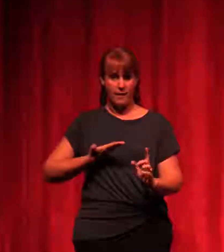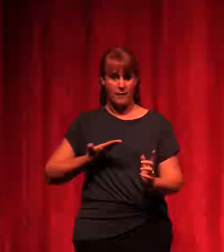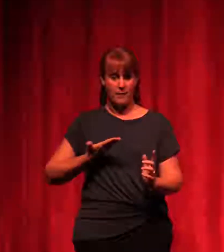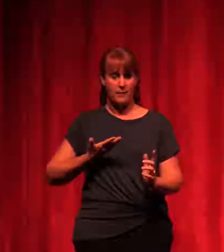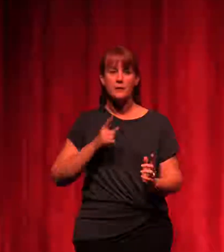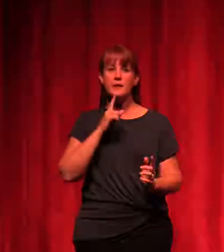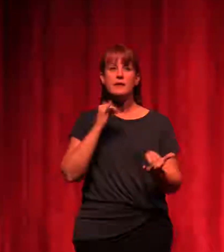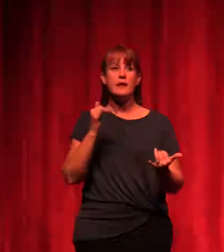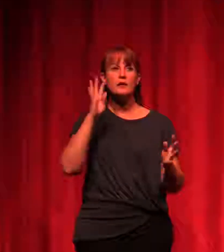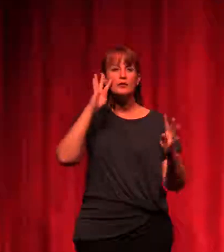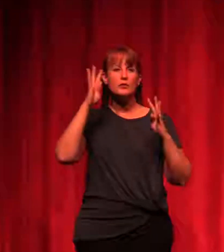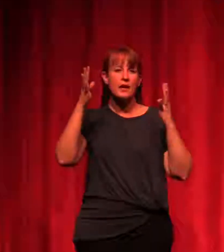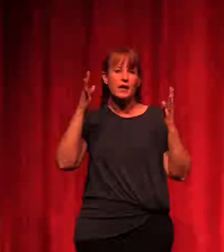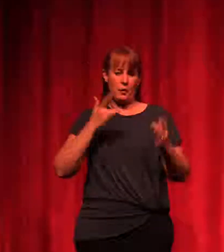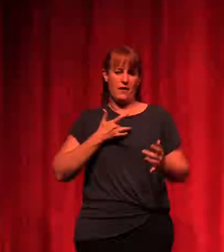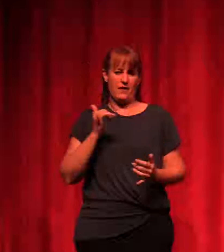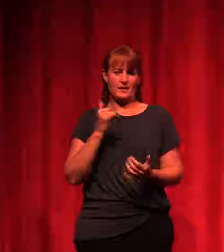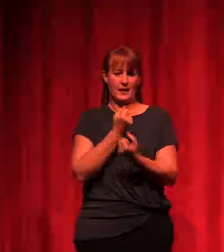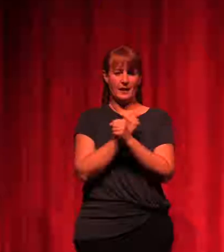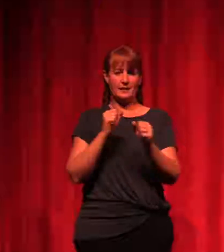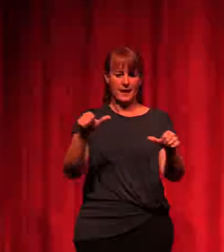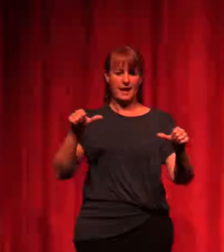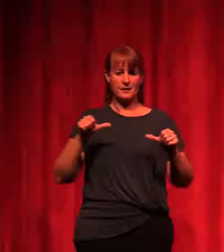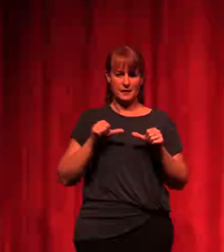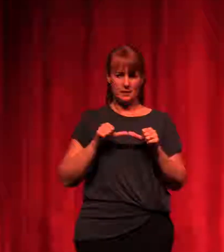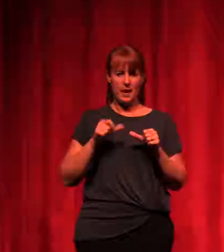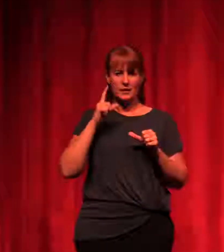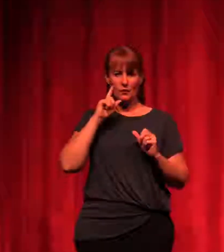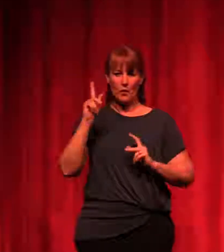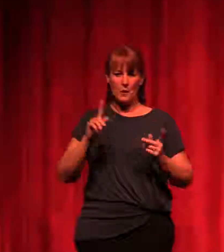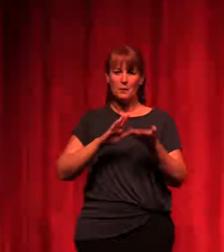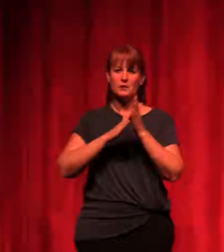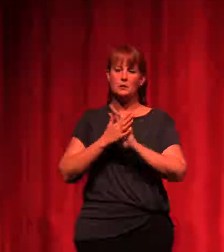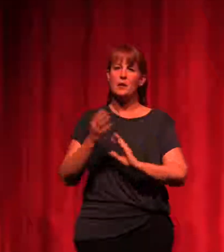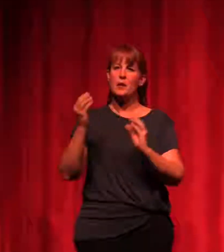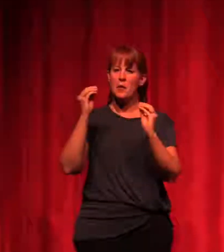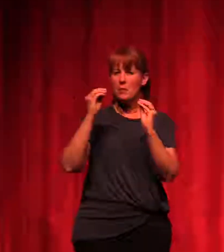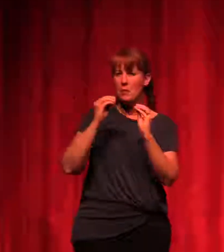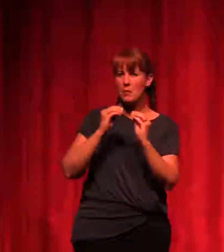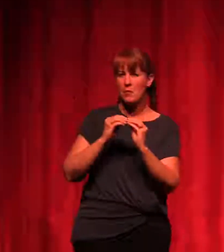it has created what feels like a safe space around me for people to be more